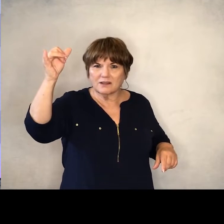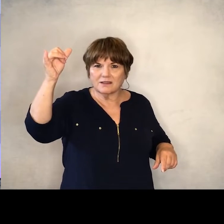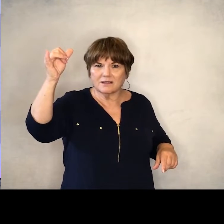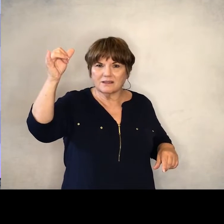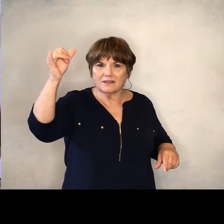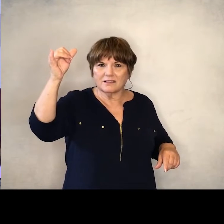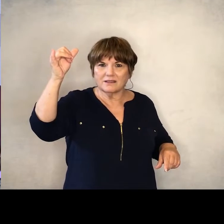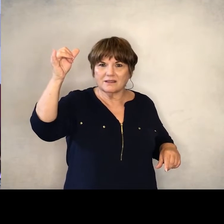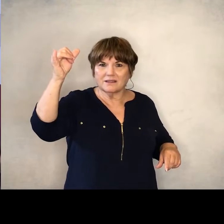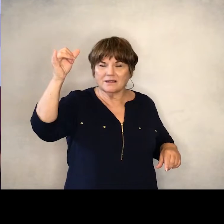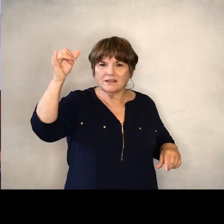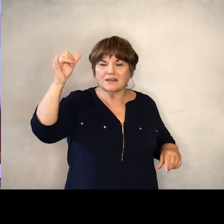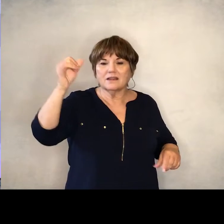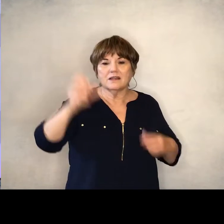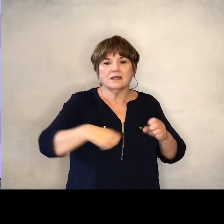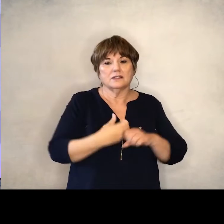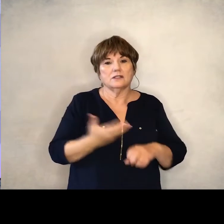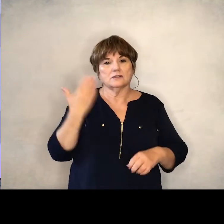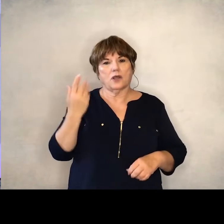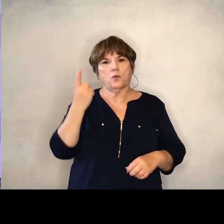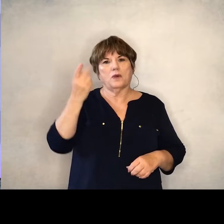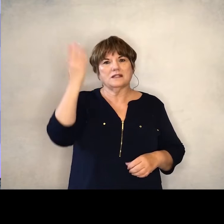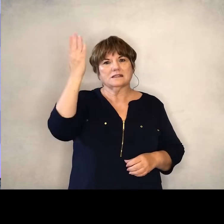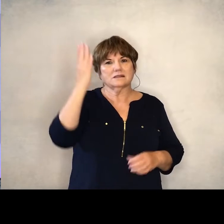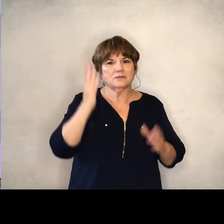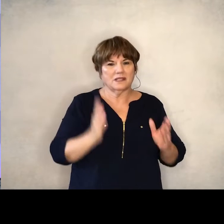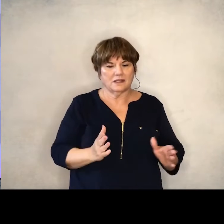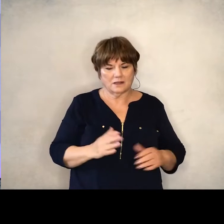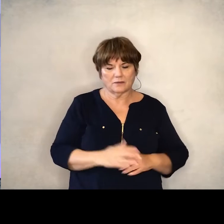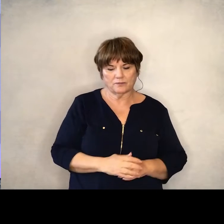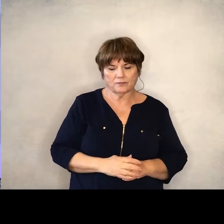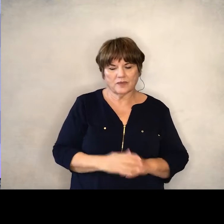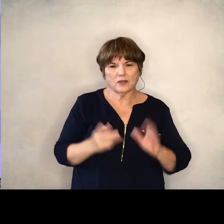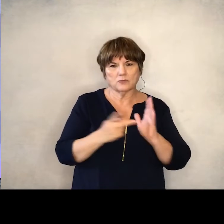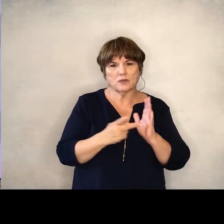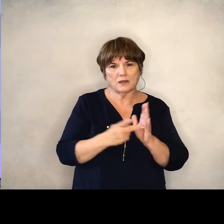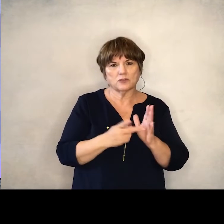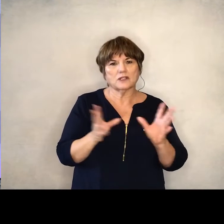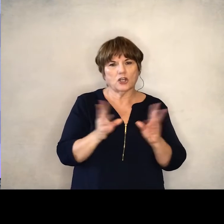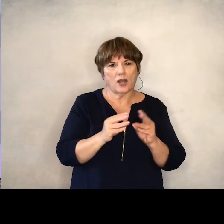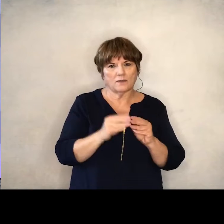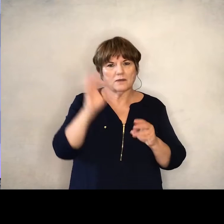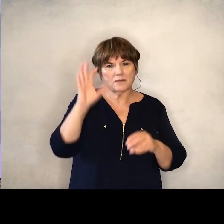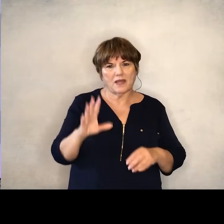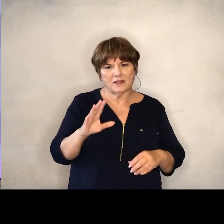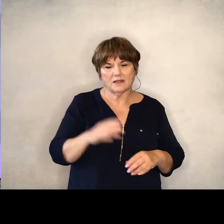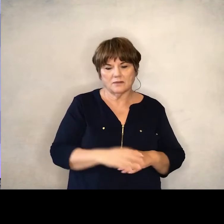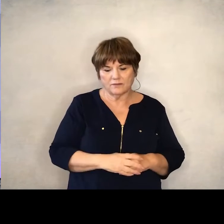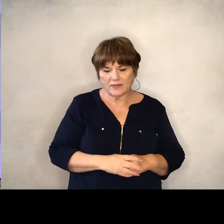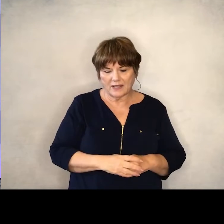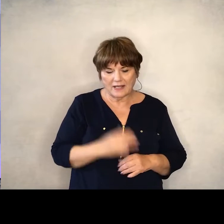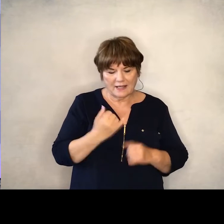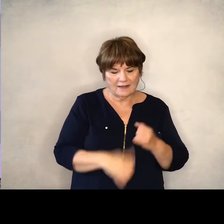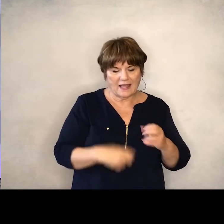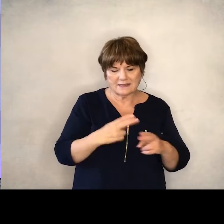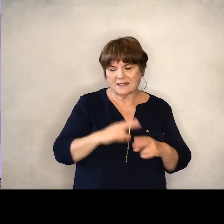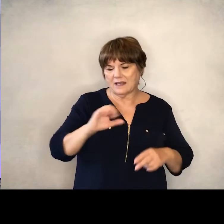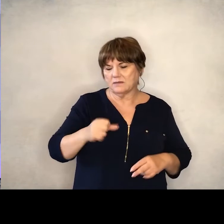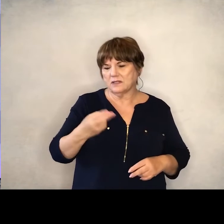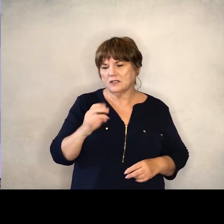Some years ago, one of the speakers at the West Coast Presbyterian Pastors Conference was a man named Marshall Shelley, who is an editor at Christianity